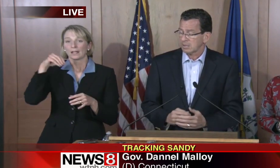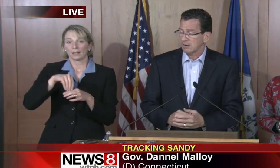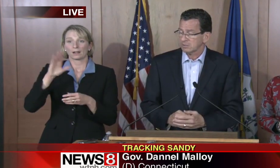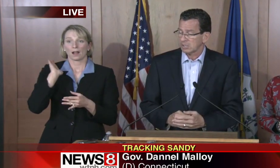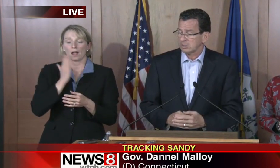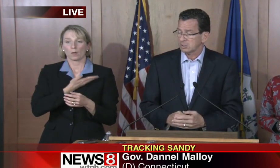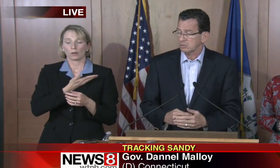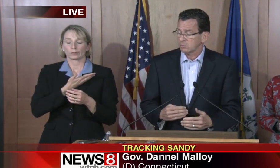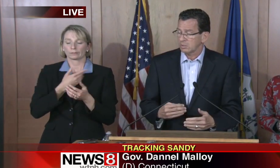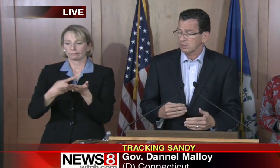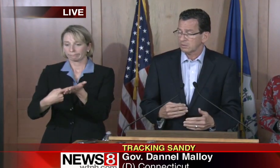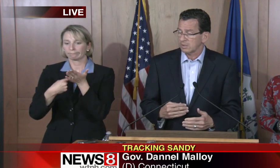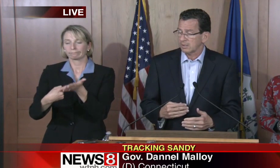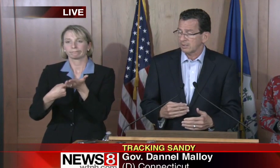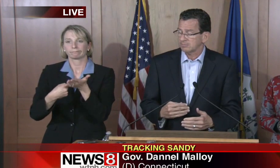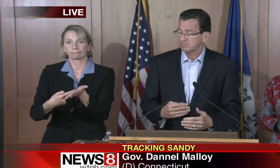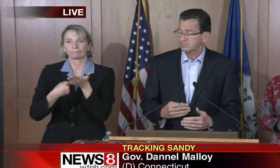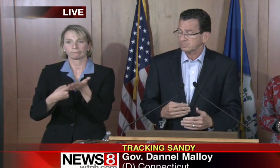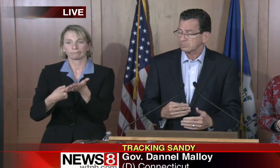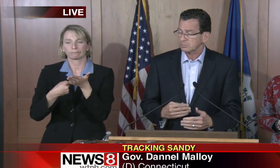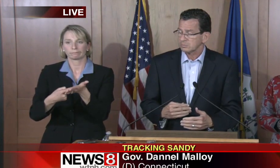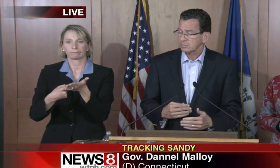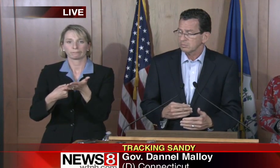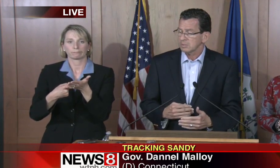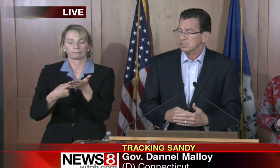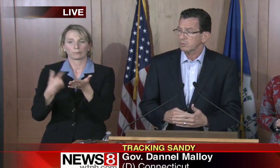In our conversation with